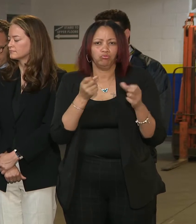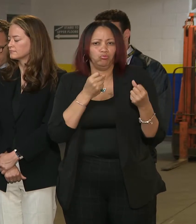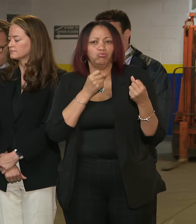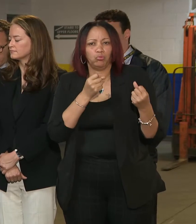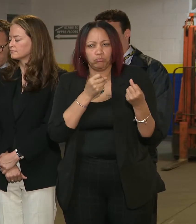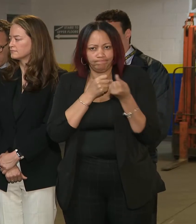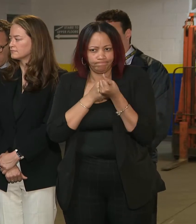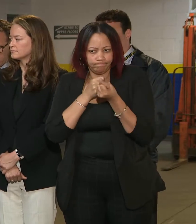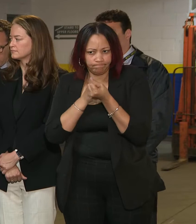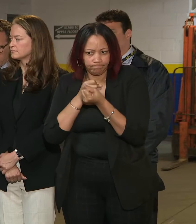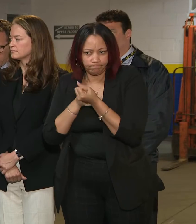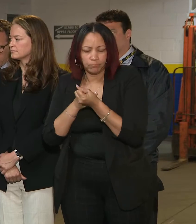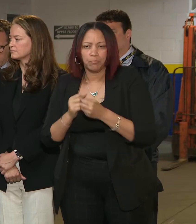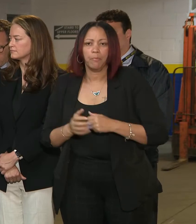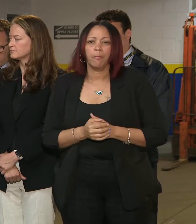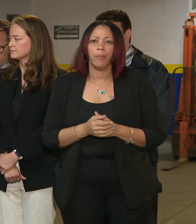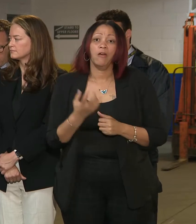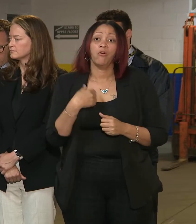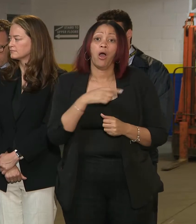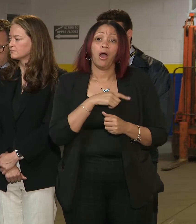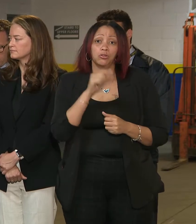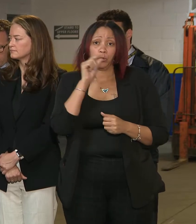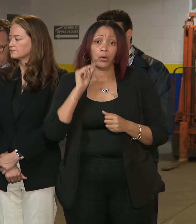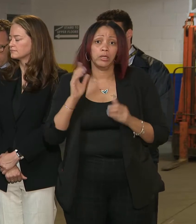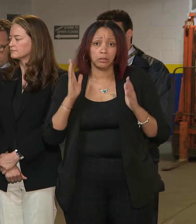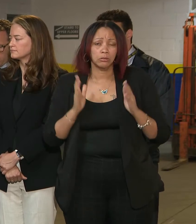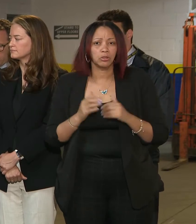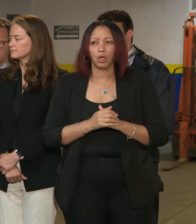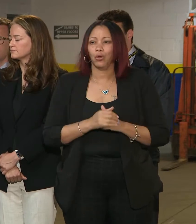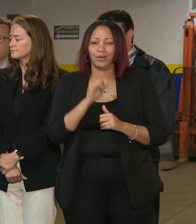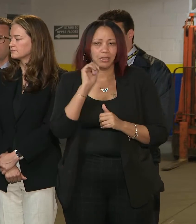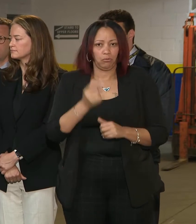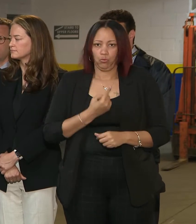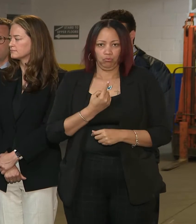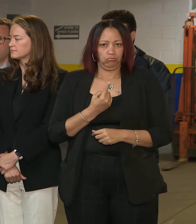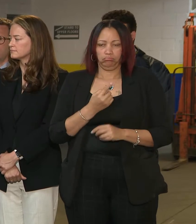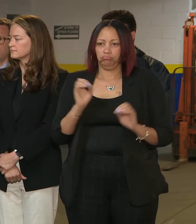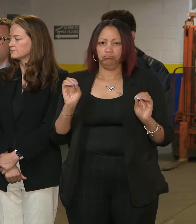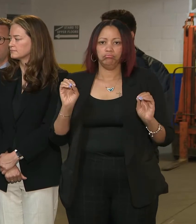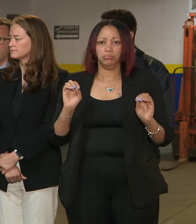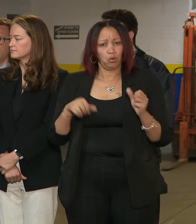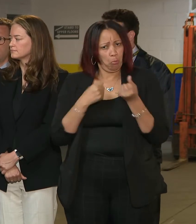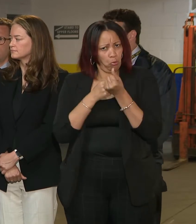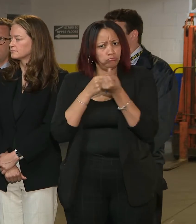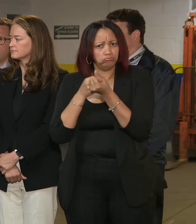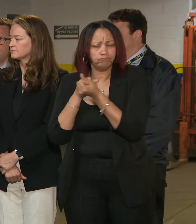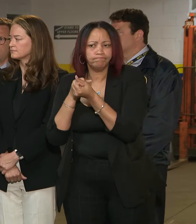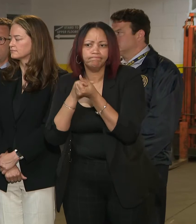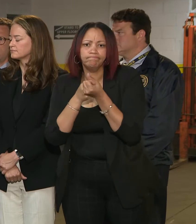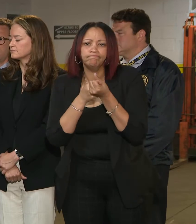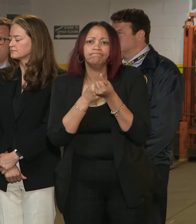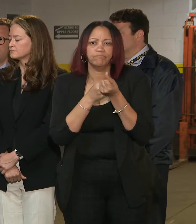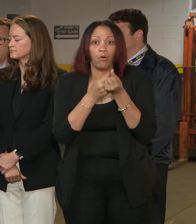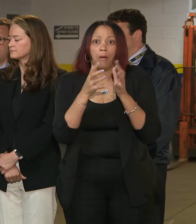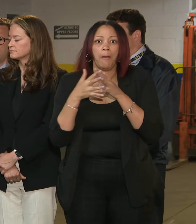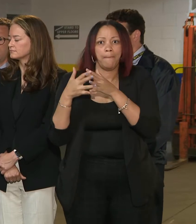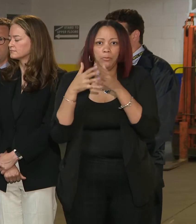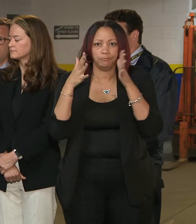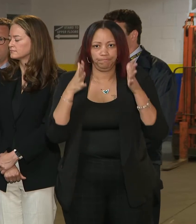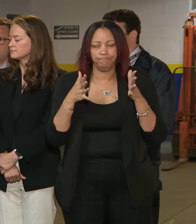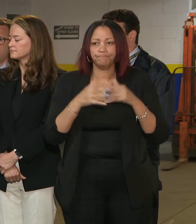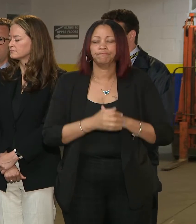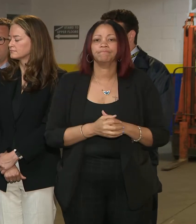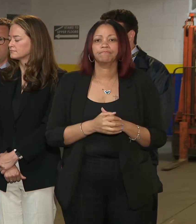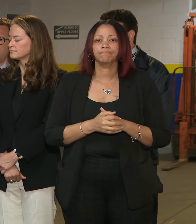strong. Strong for us Ukrainians that we are not alone. We are supported by Americans. We